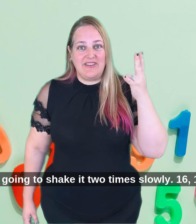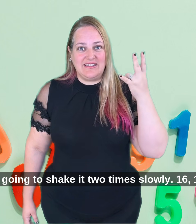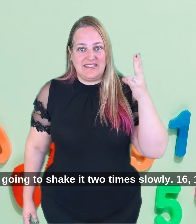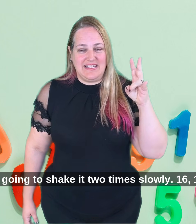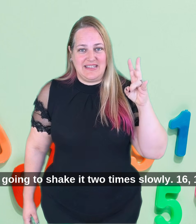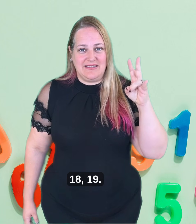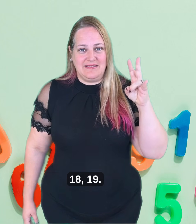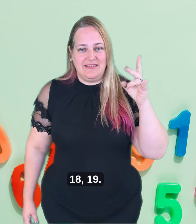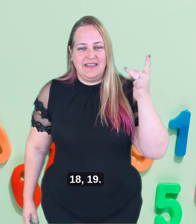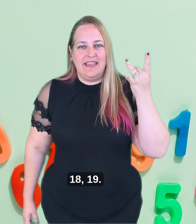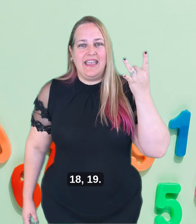17.